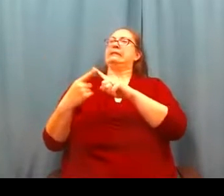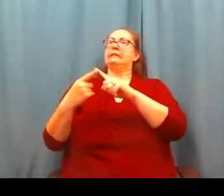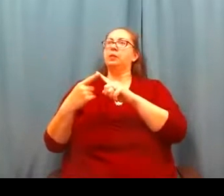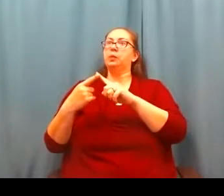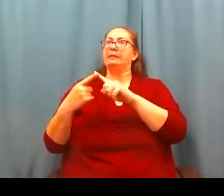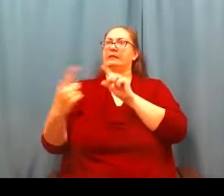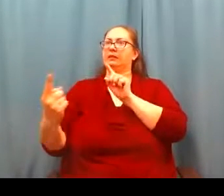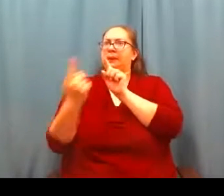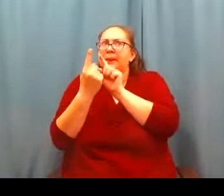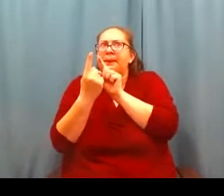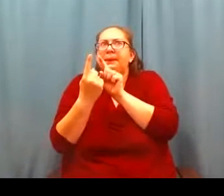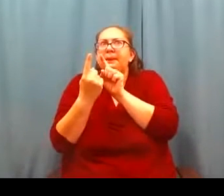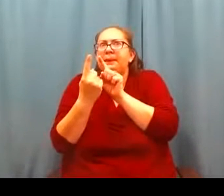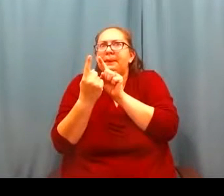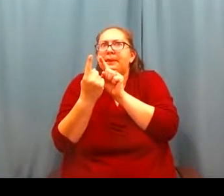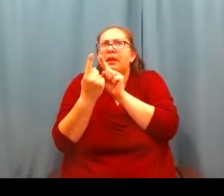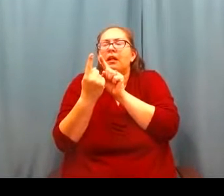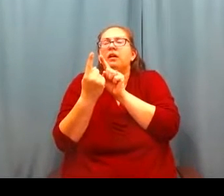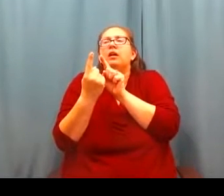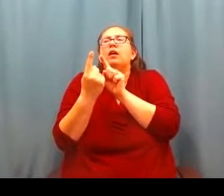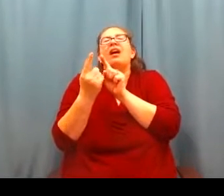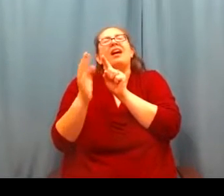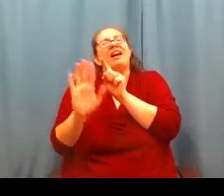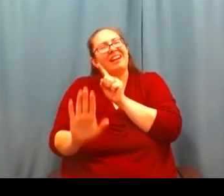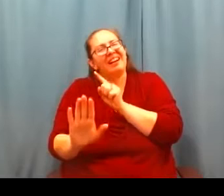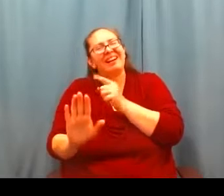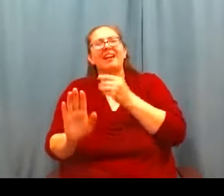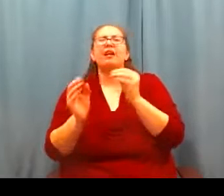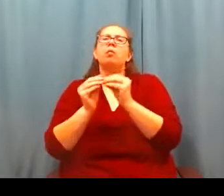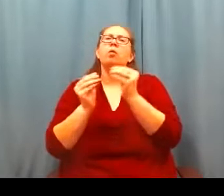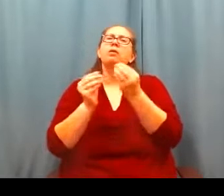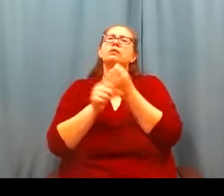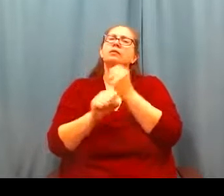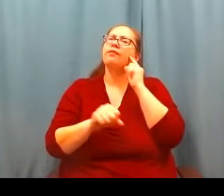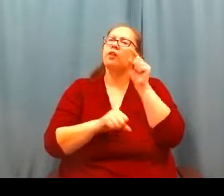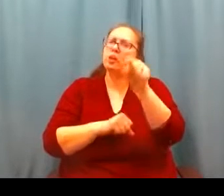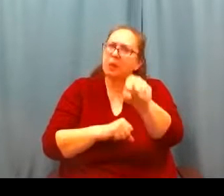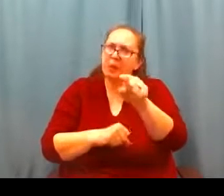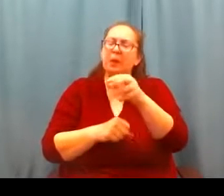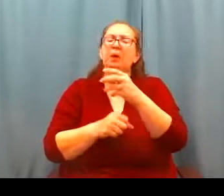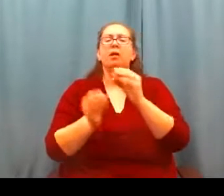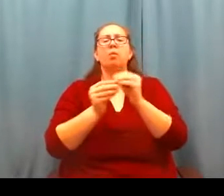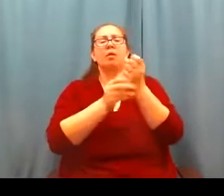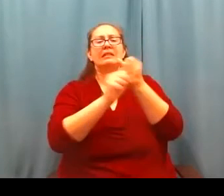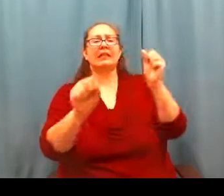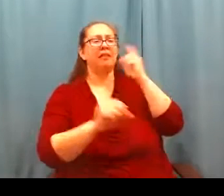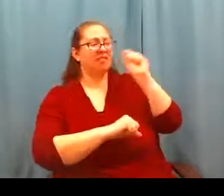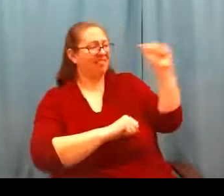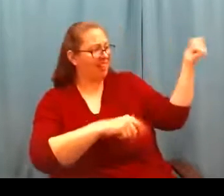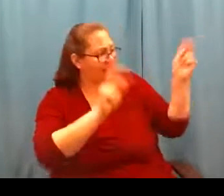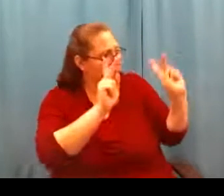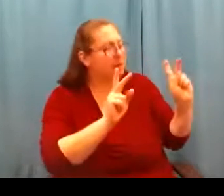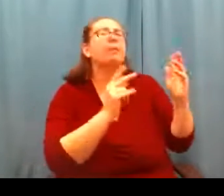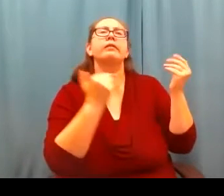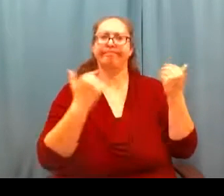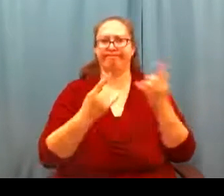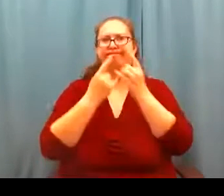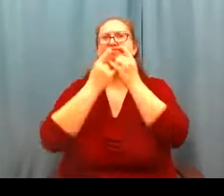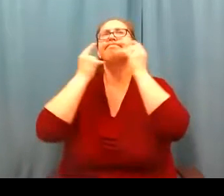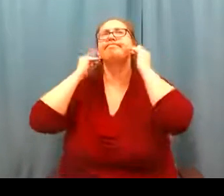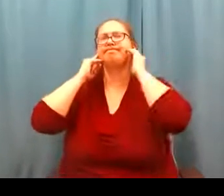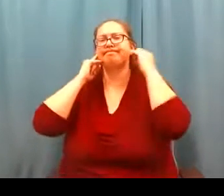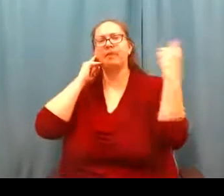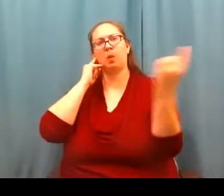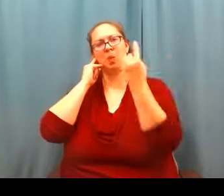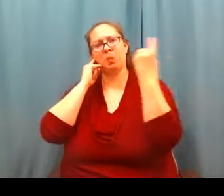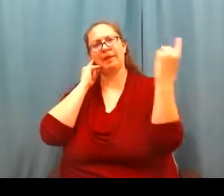and it's just much safer for you and much safer for other folks as well for you to be wearing a mask. Of course,